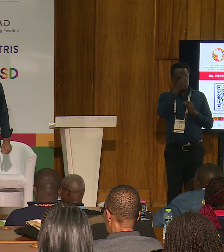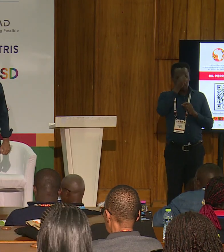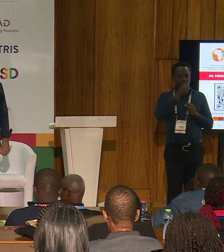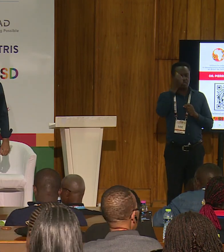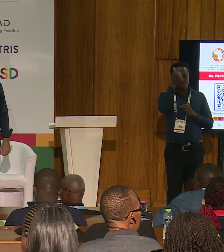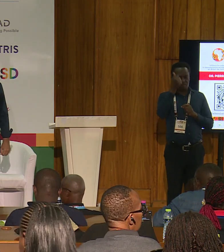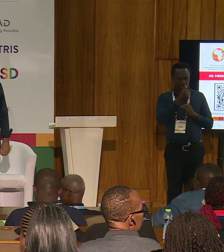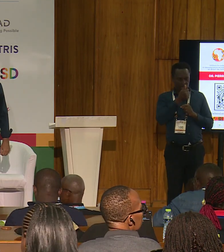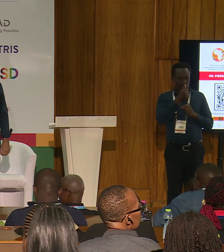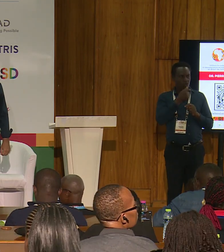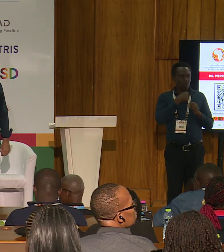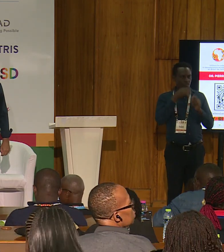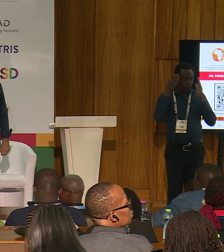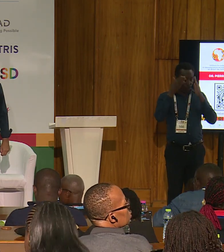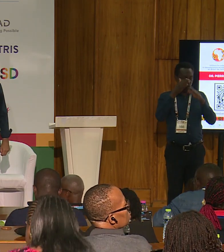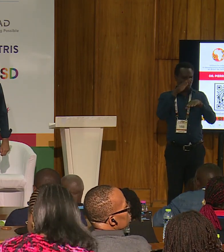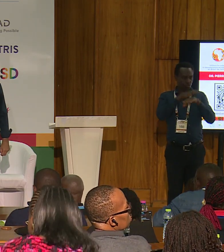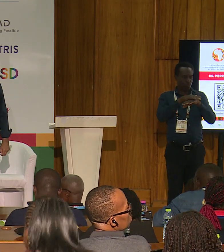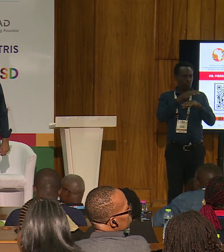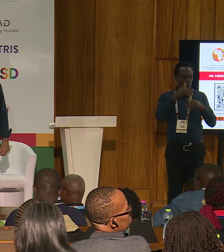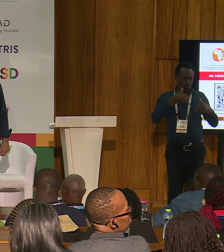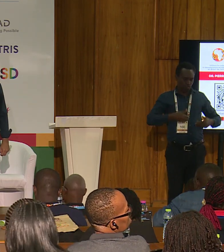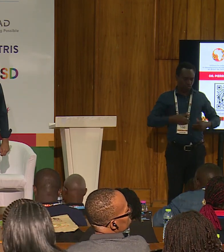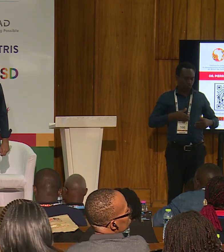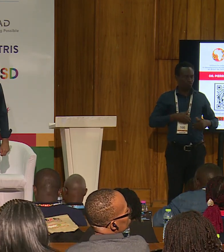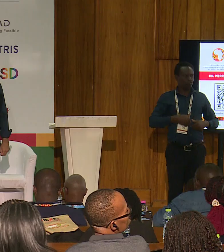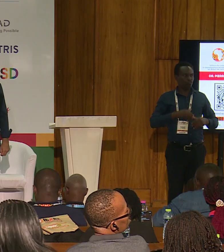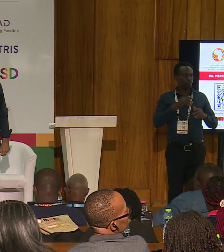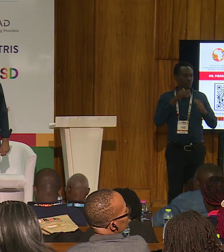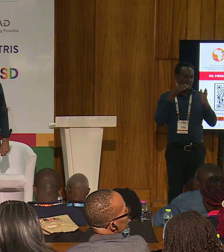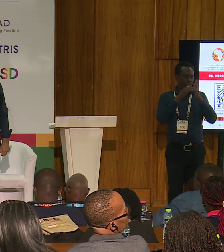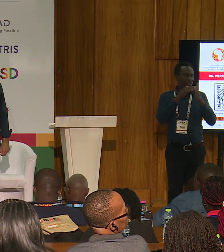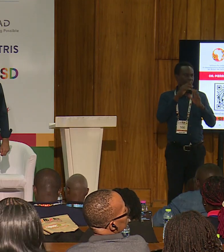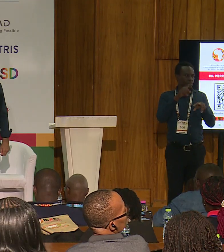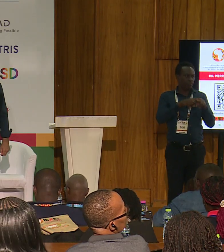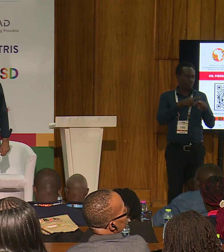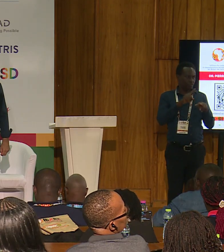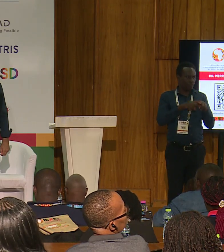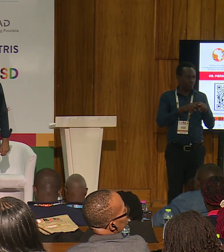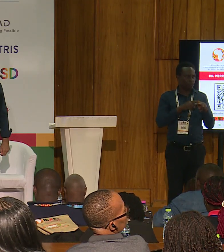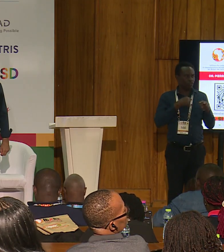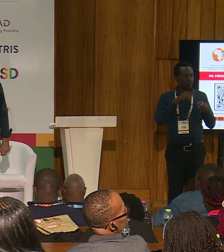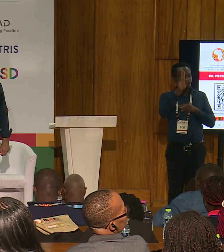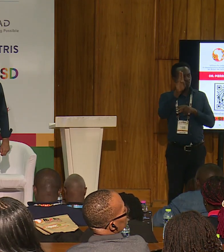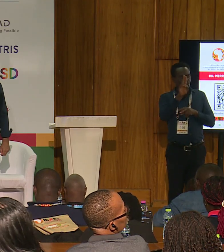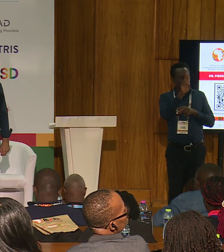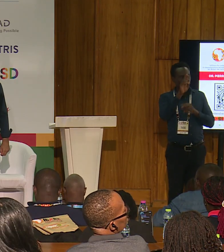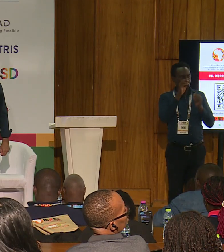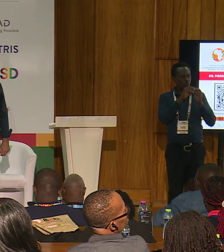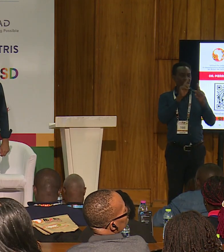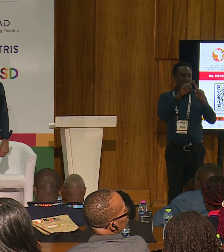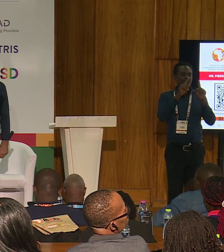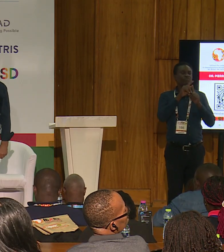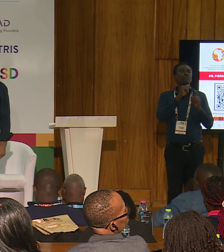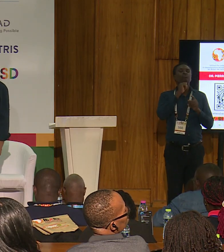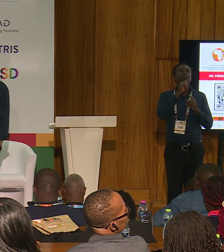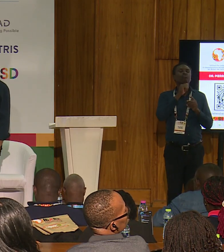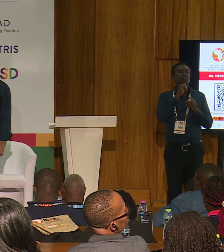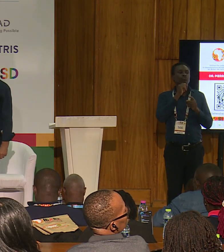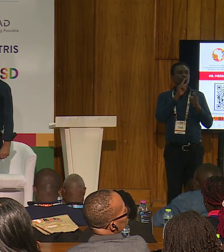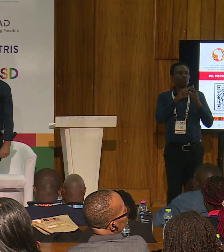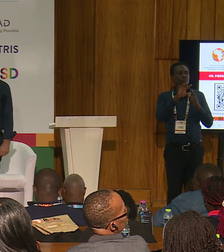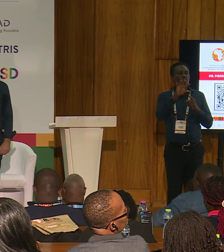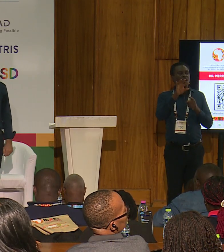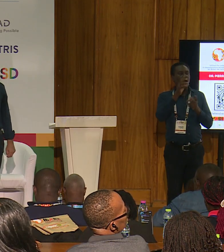We focus on adolescents and young people, especially AGYW. We also use a lot of digital tools, so I was very interested to find